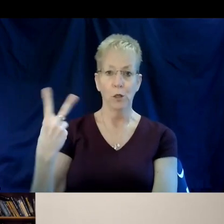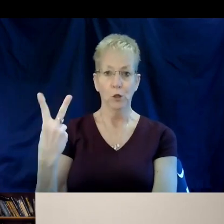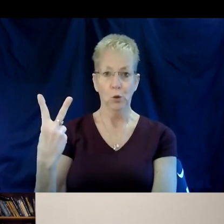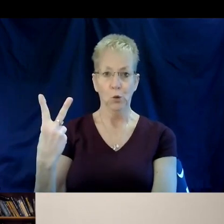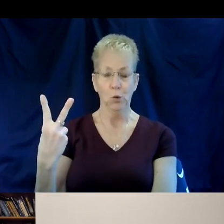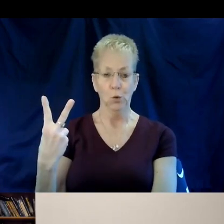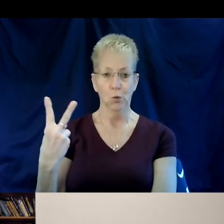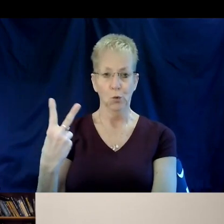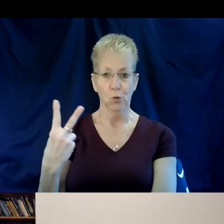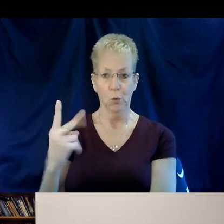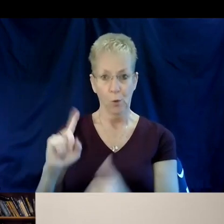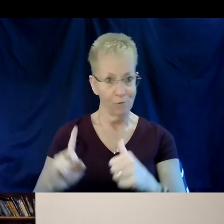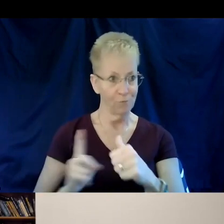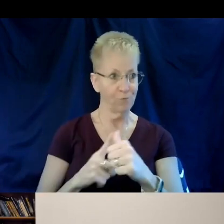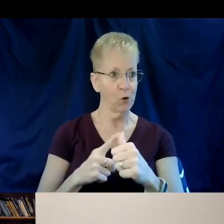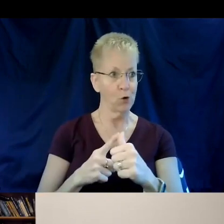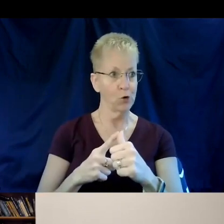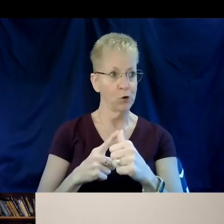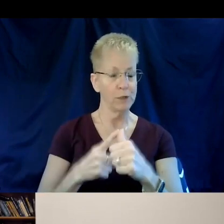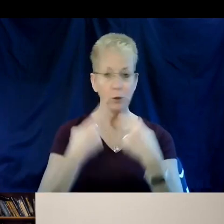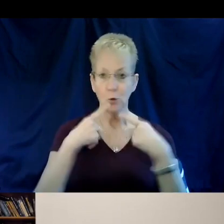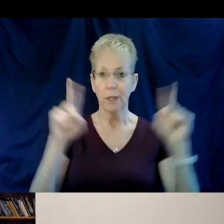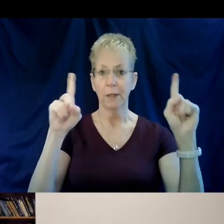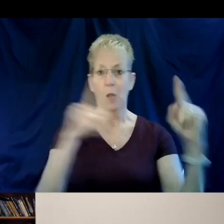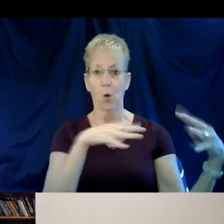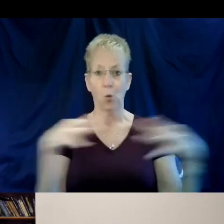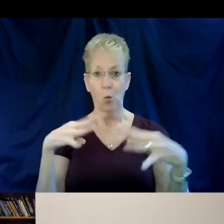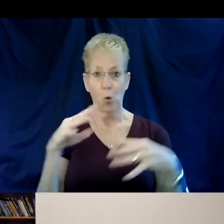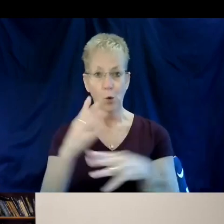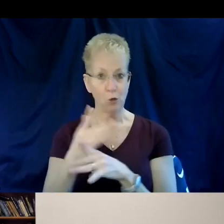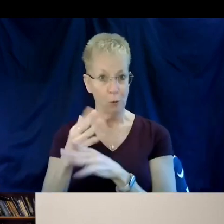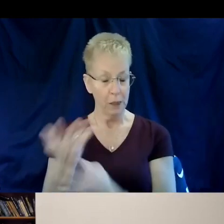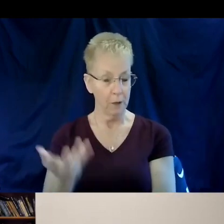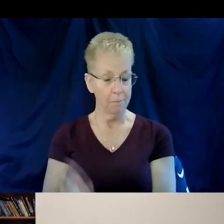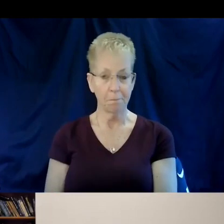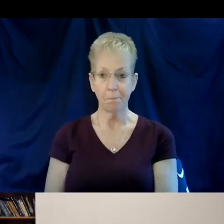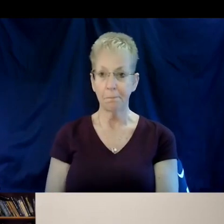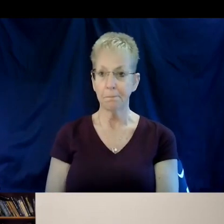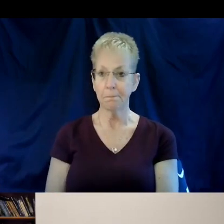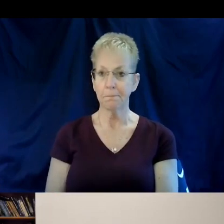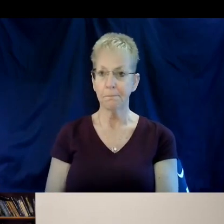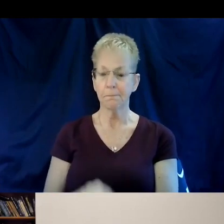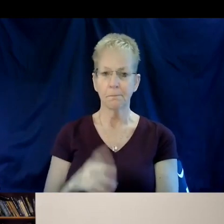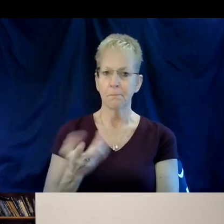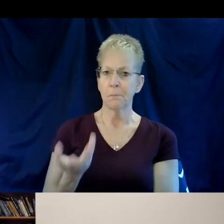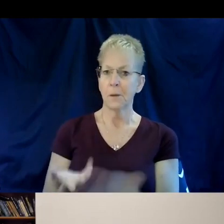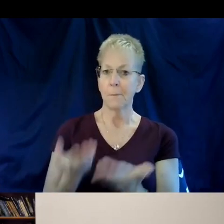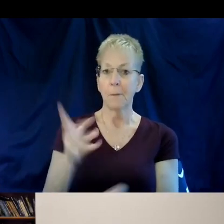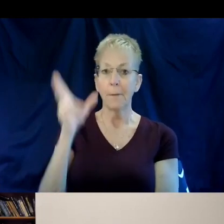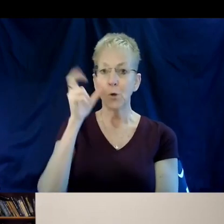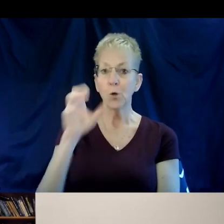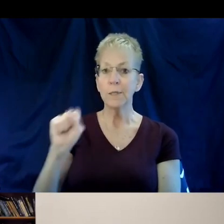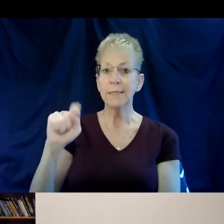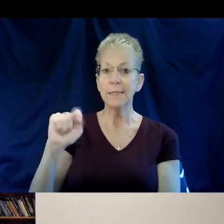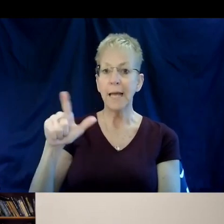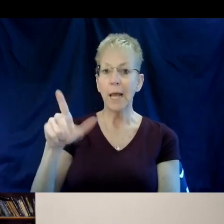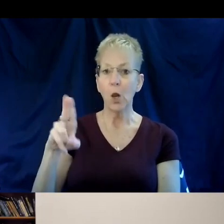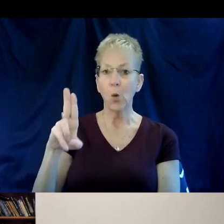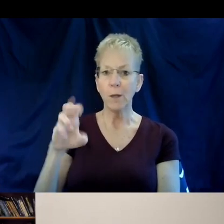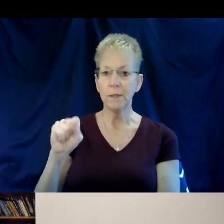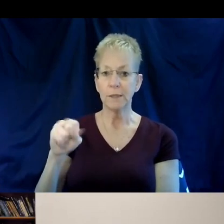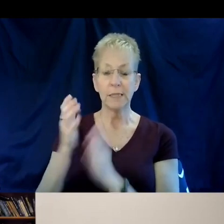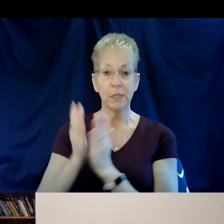American states to declare war on Germany. And you probably have heard of the St. Louis, the ship